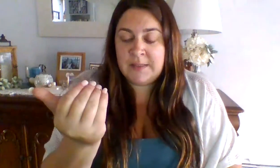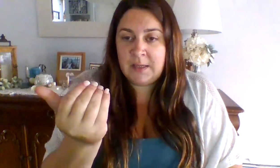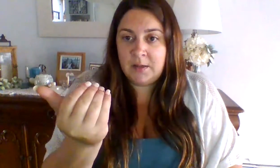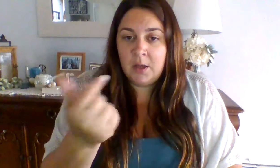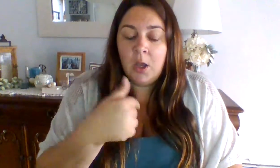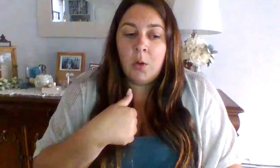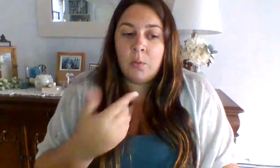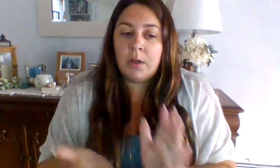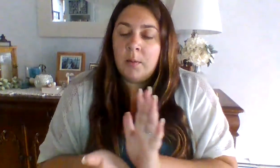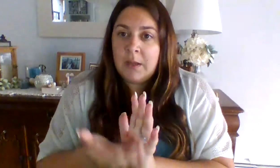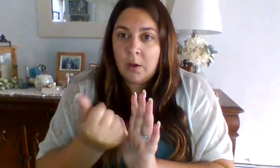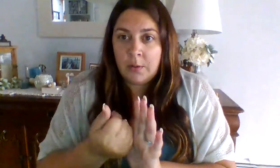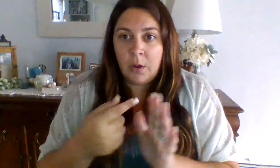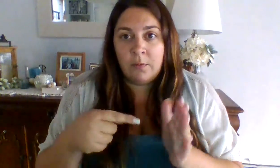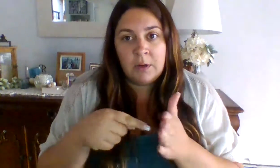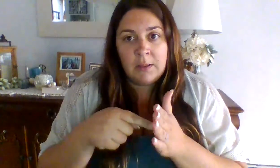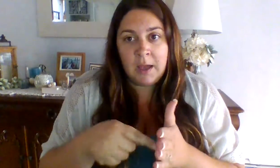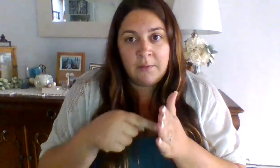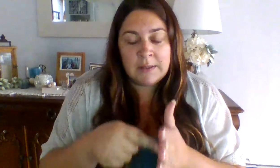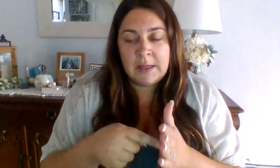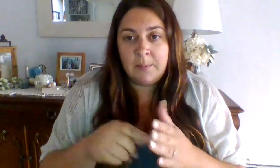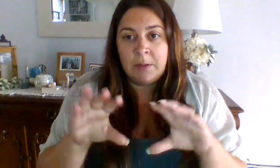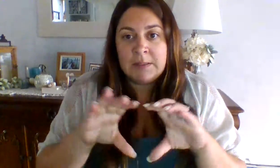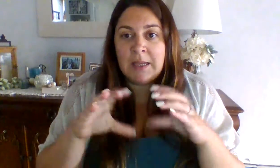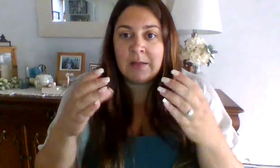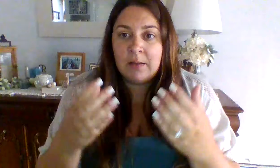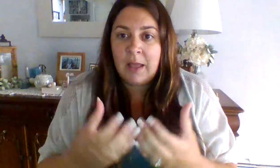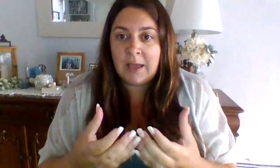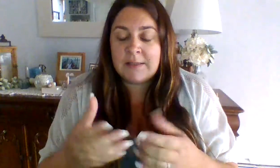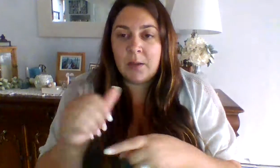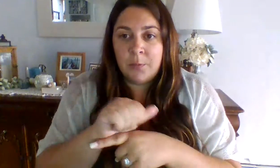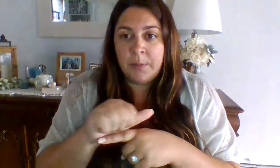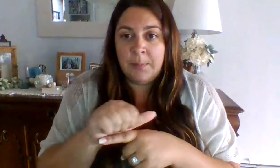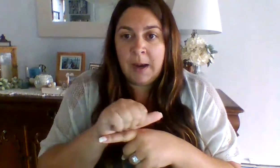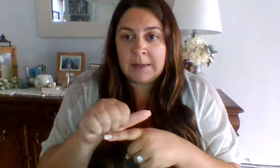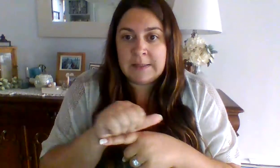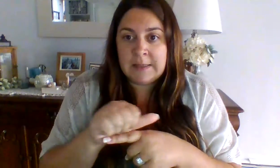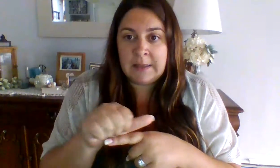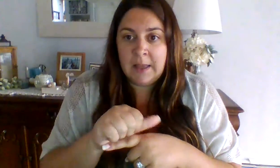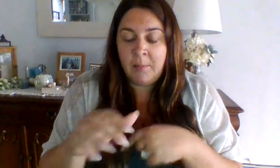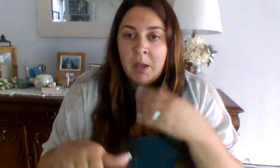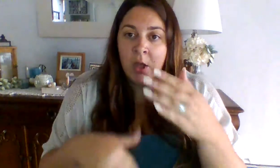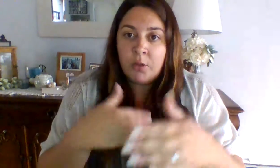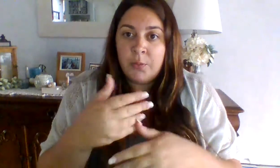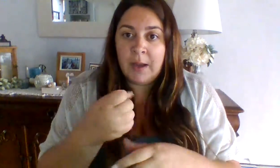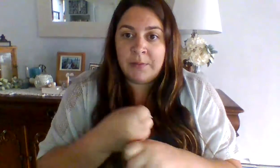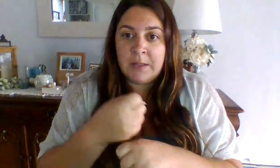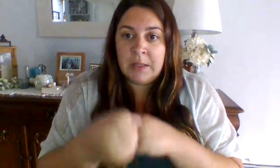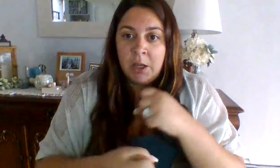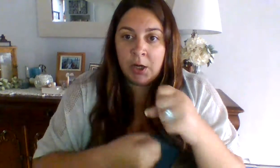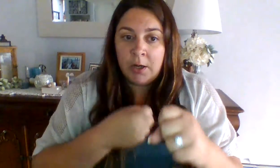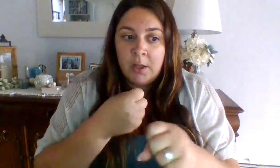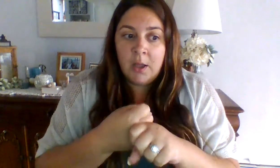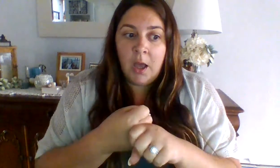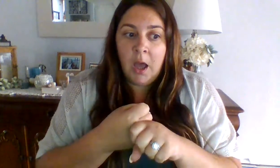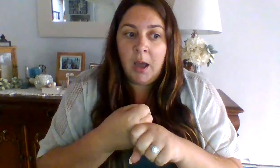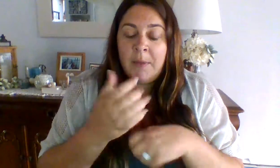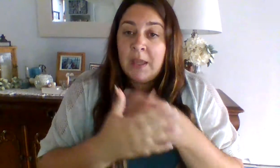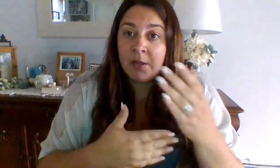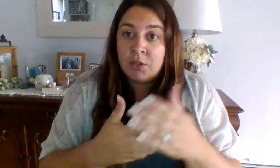5/15. We're going to be going over a lot of examples in class and we'll be practicing them throughout the year. Hand